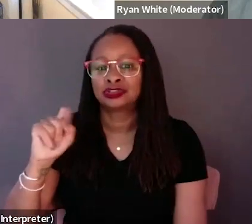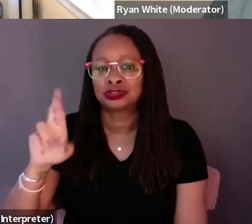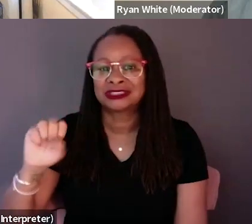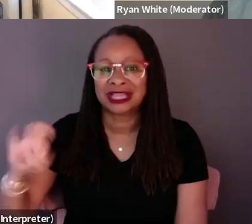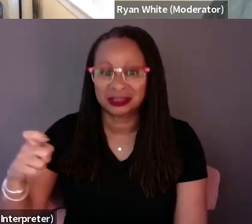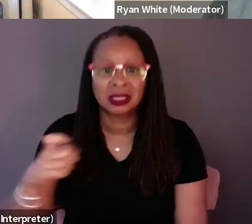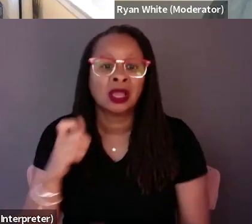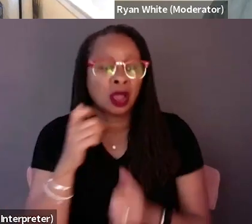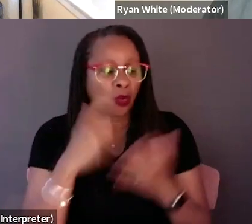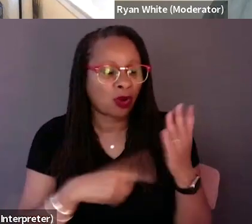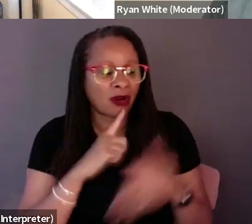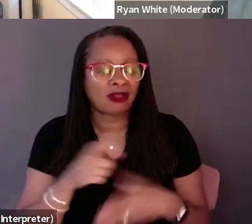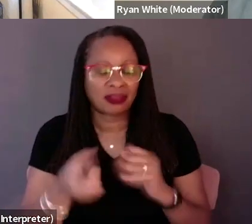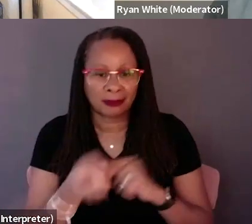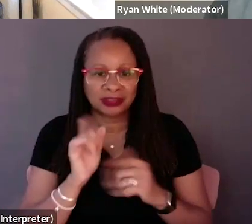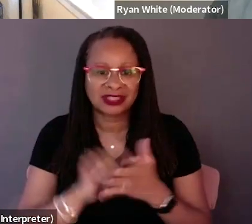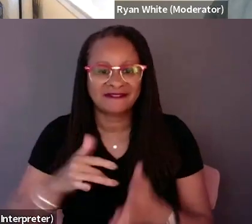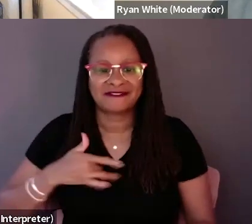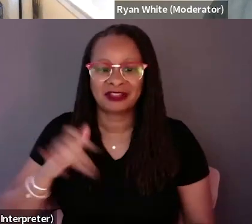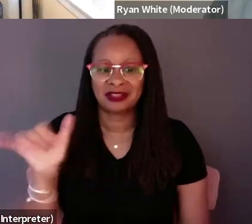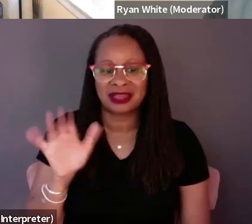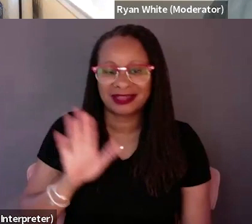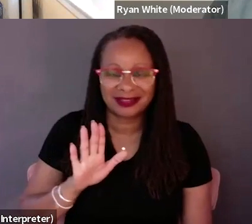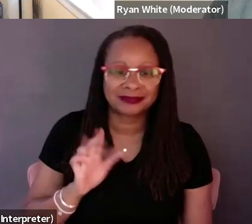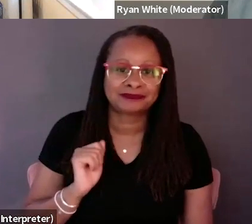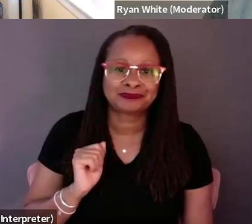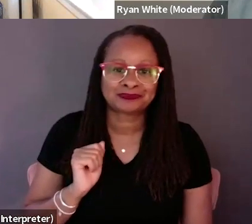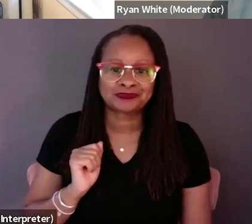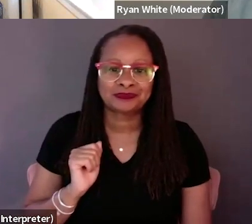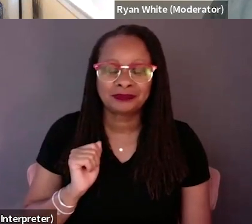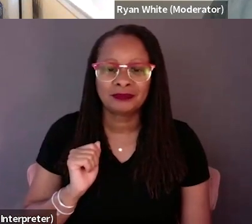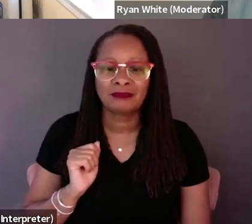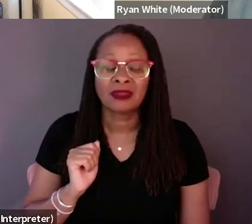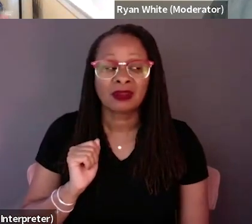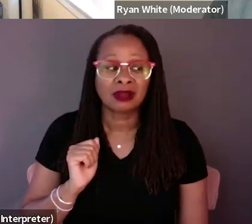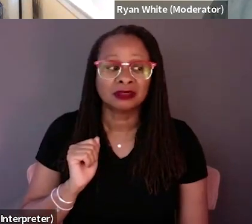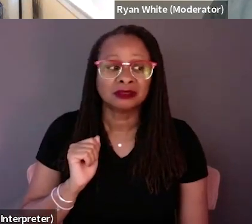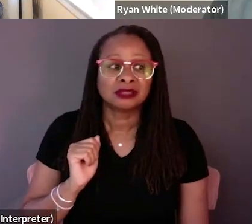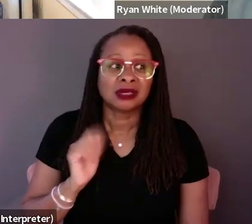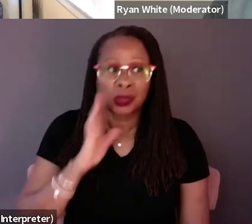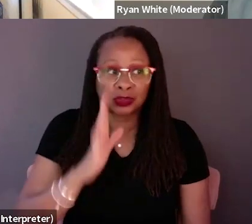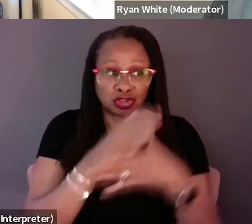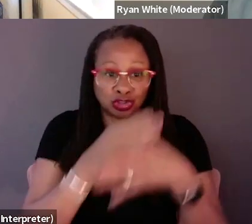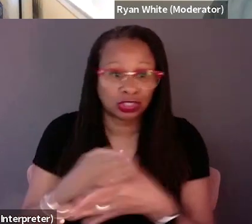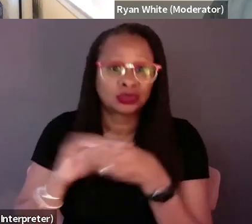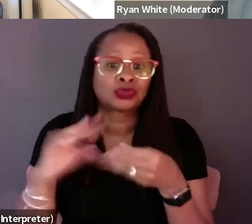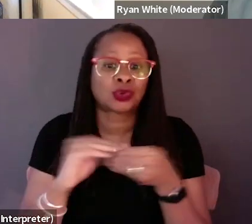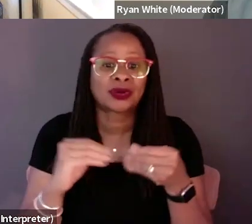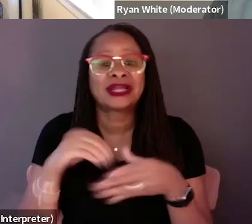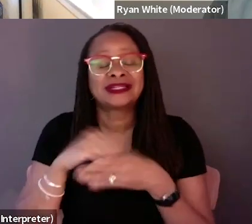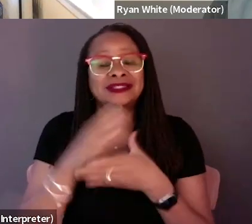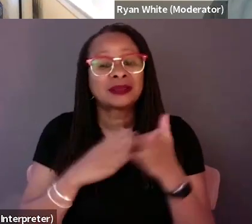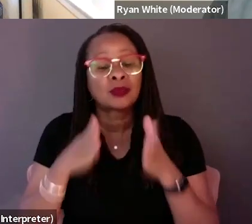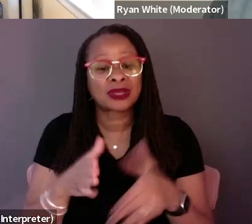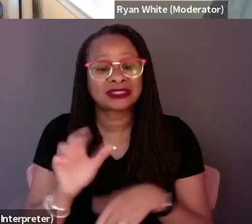are the moments that feel like they, are both telling a story, and also in some ways it's a little bit